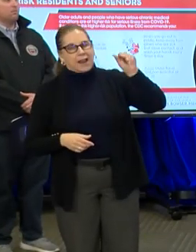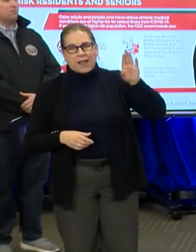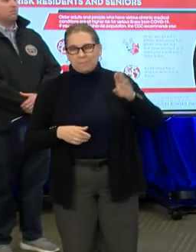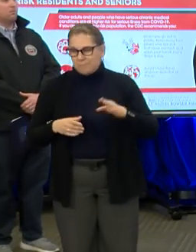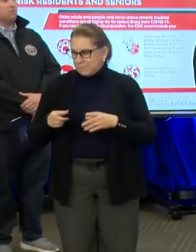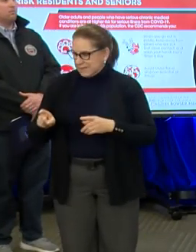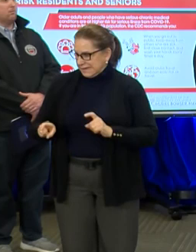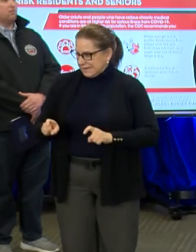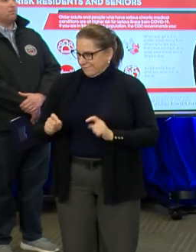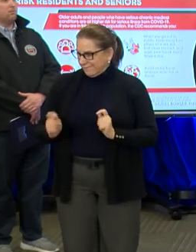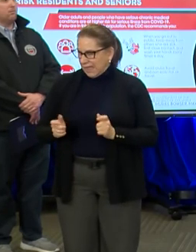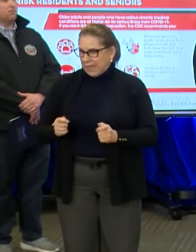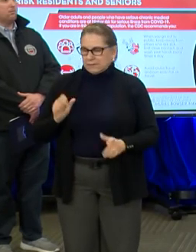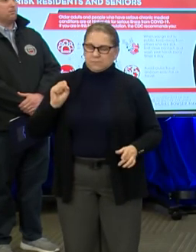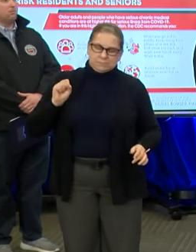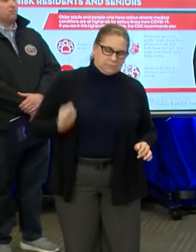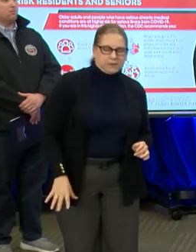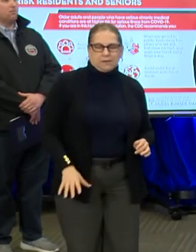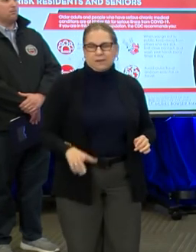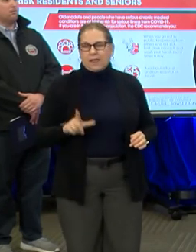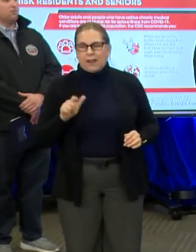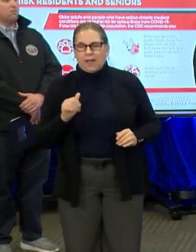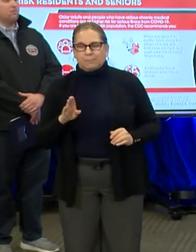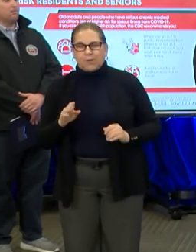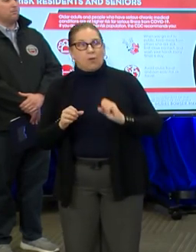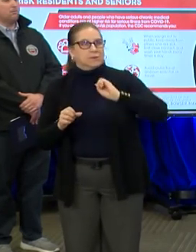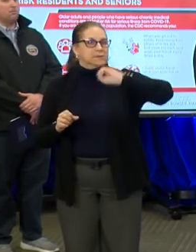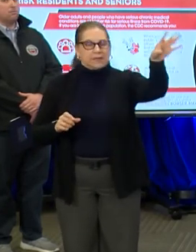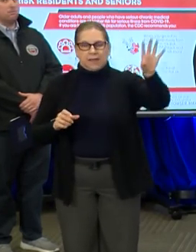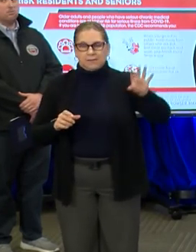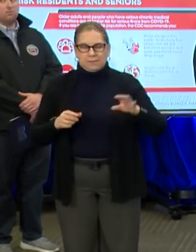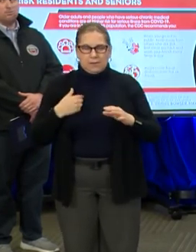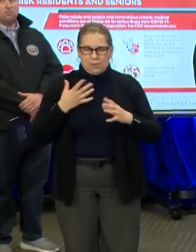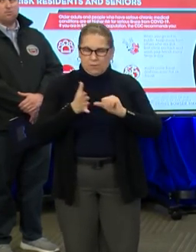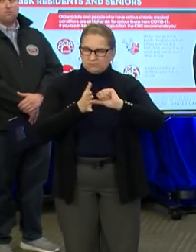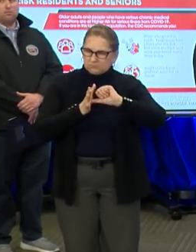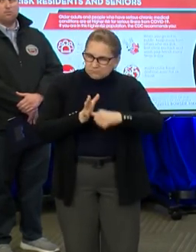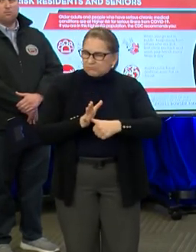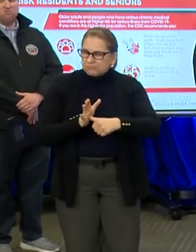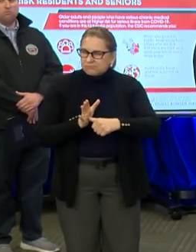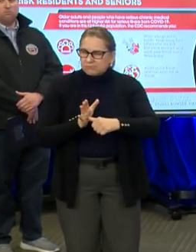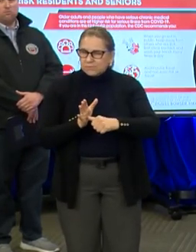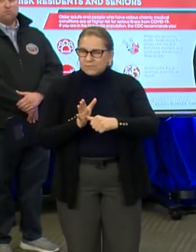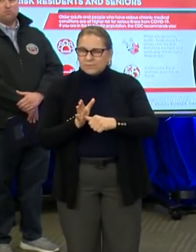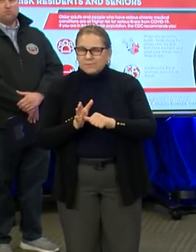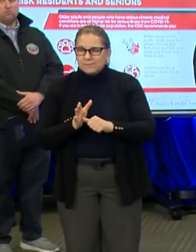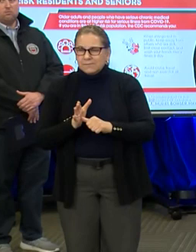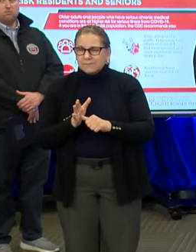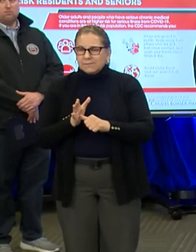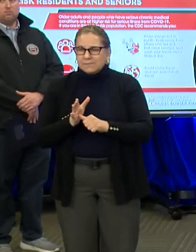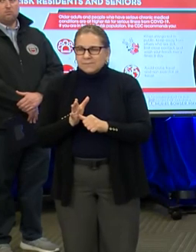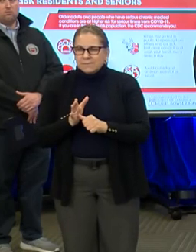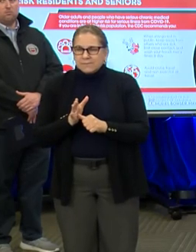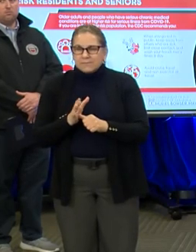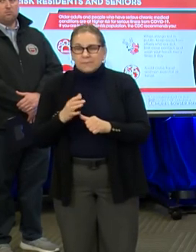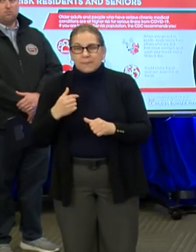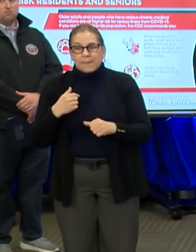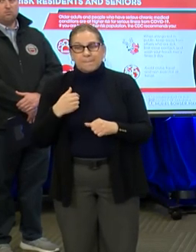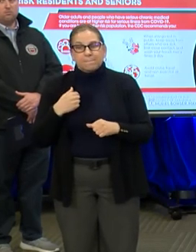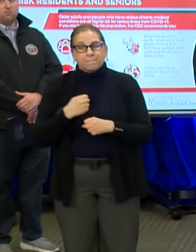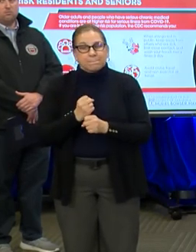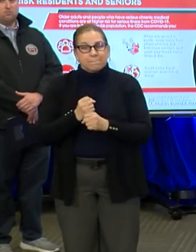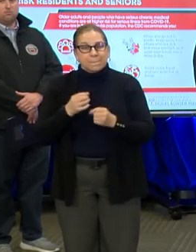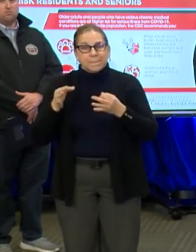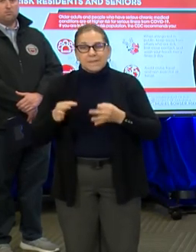laboratories. I also want to underscore that we are making decisions about who to test if it's going to change